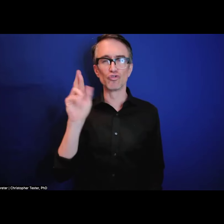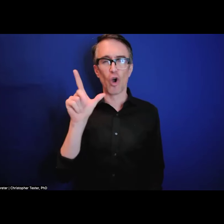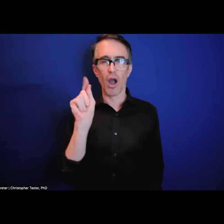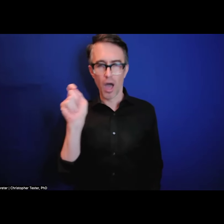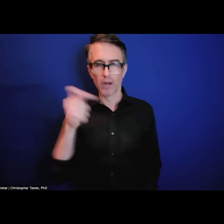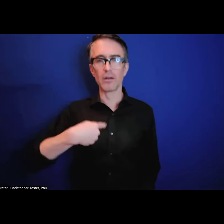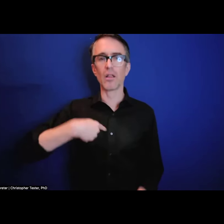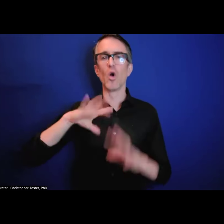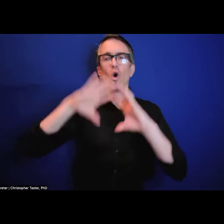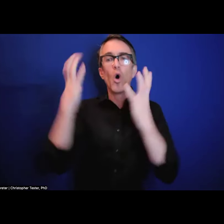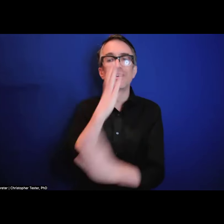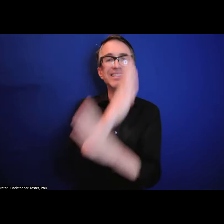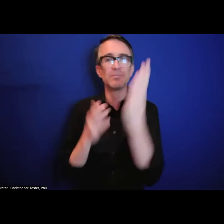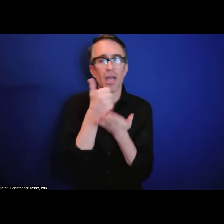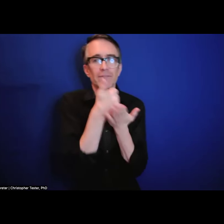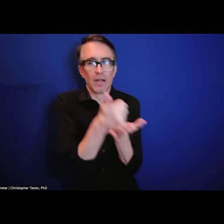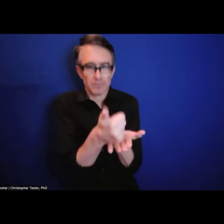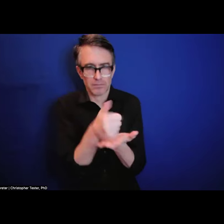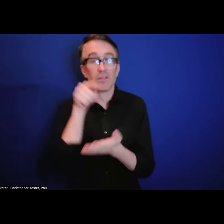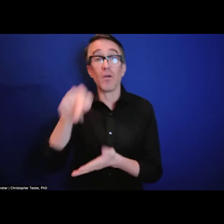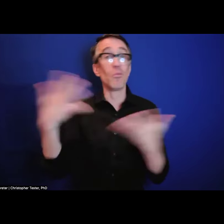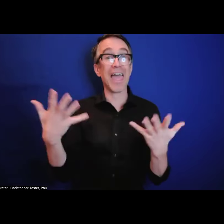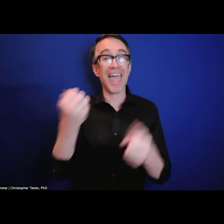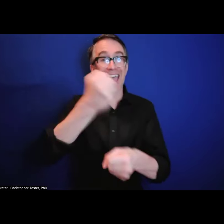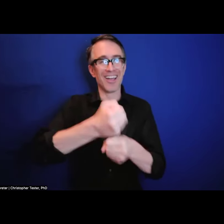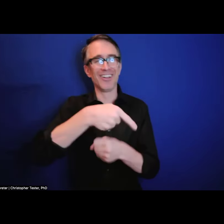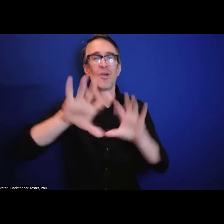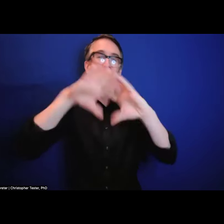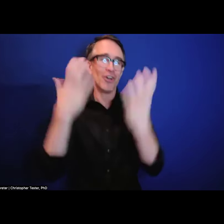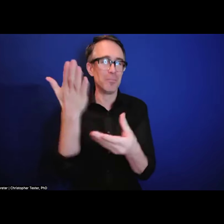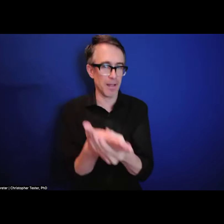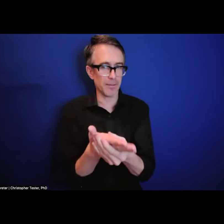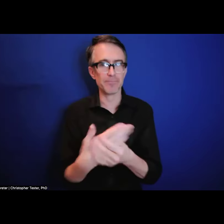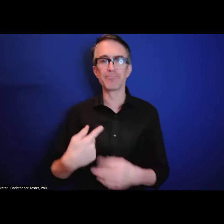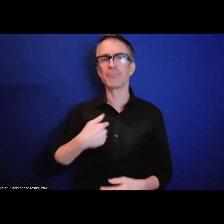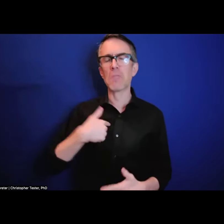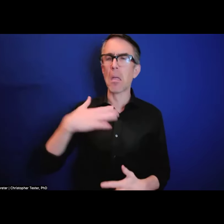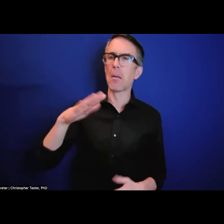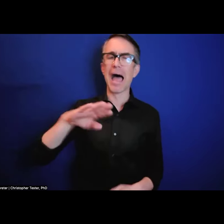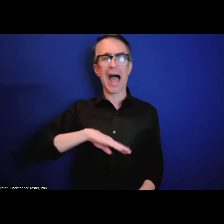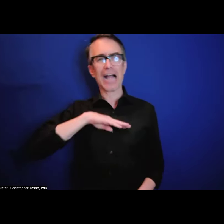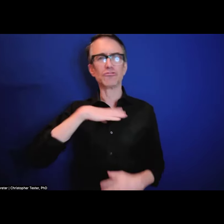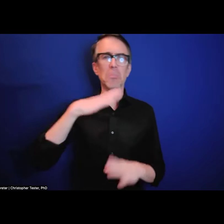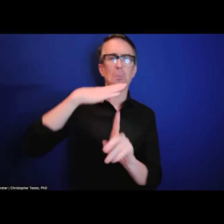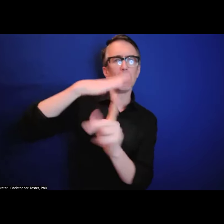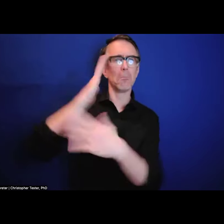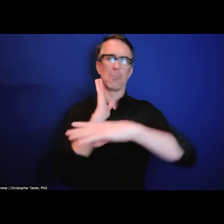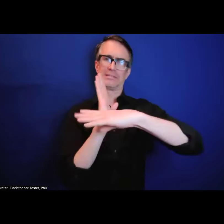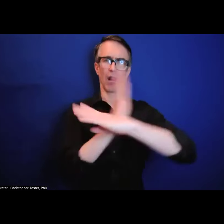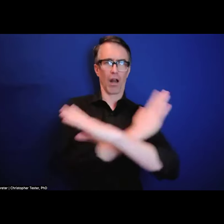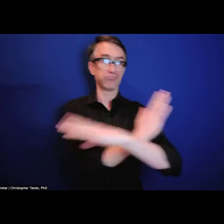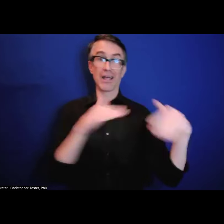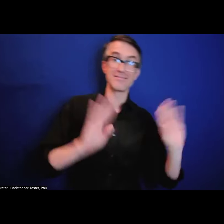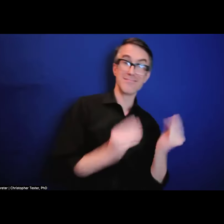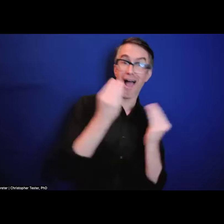wearing a pink jacket today. So it's really my pleasure to be with all of you today and be part of this very important